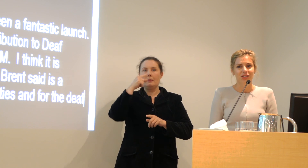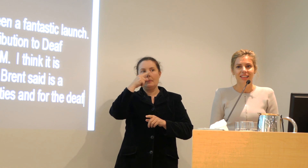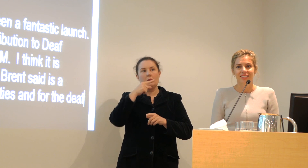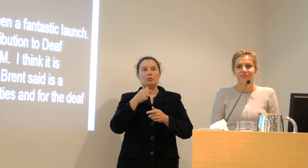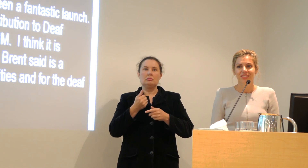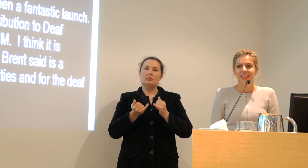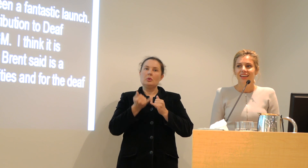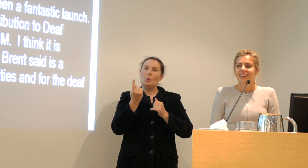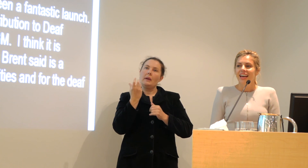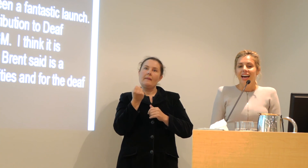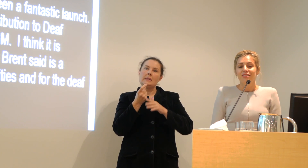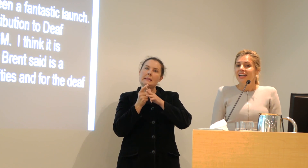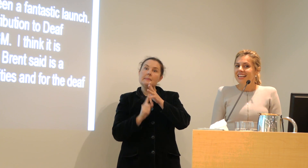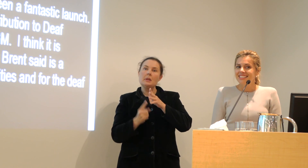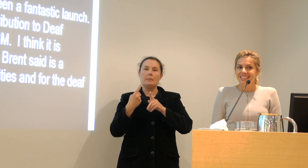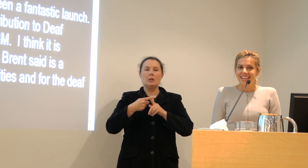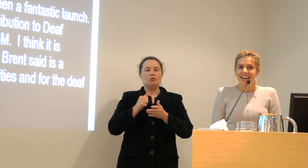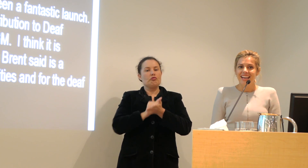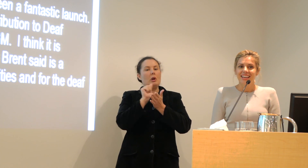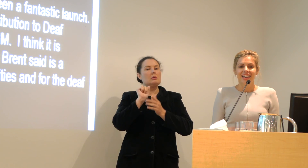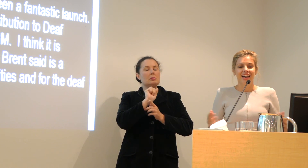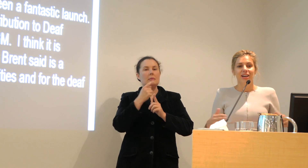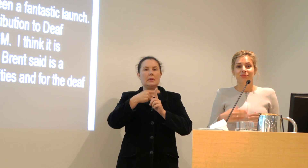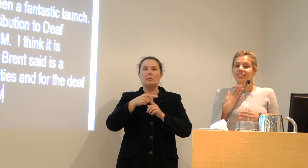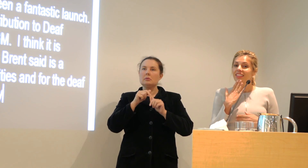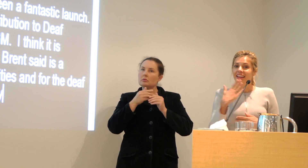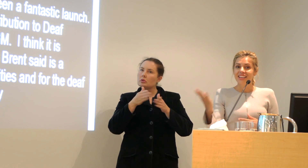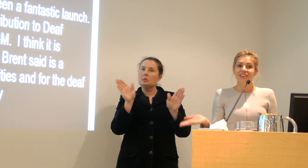throughout Australia. Have a fantastic day.